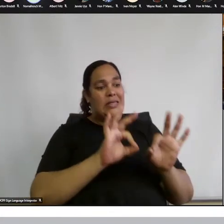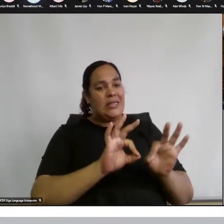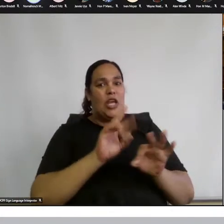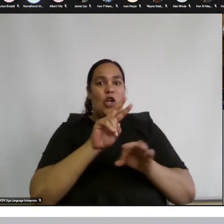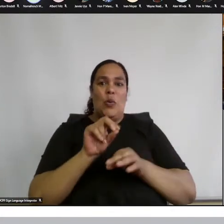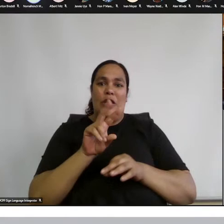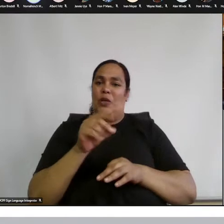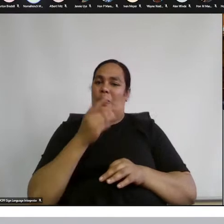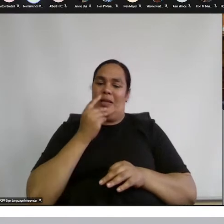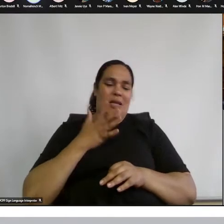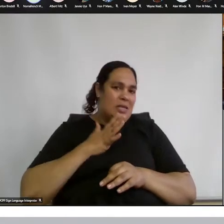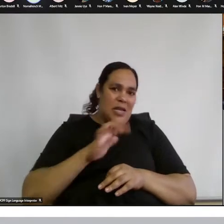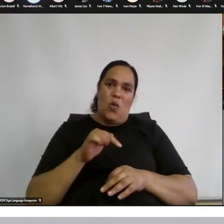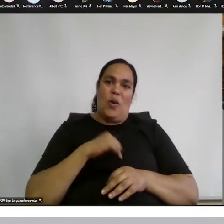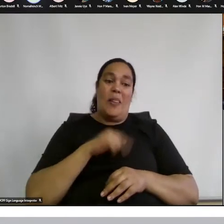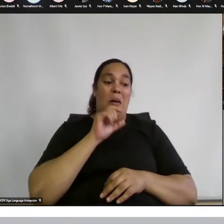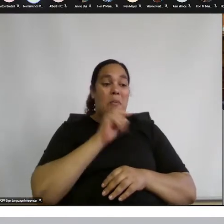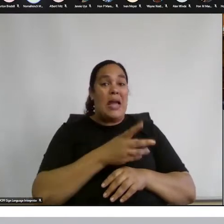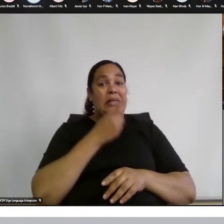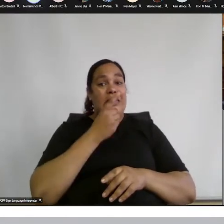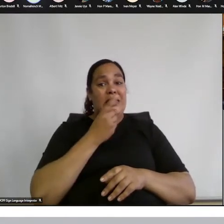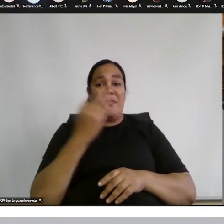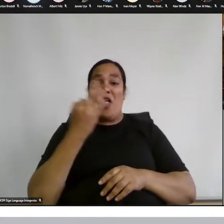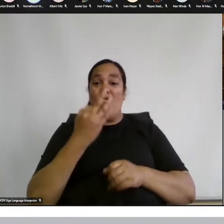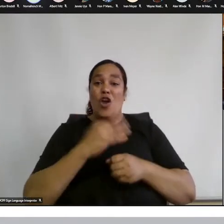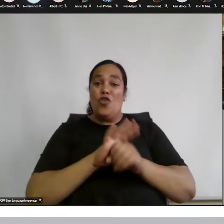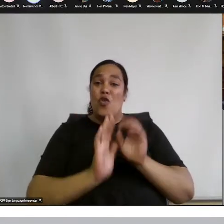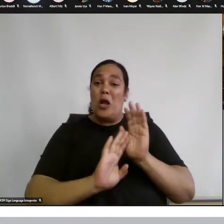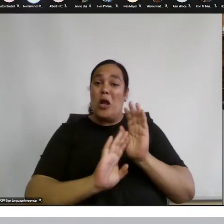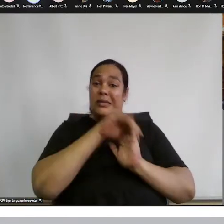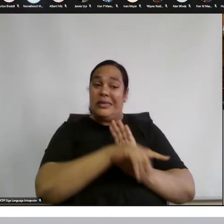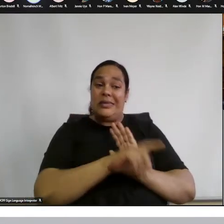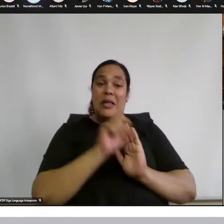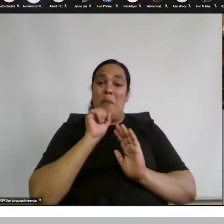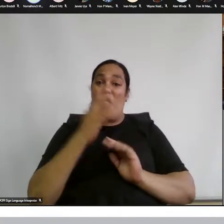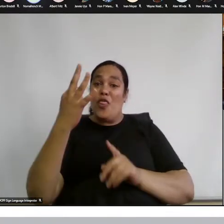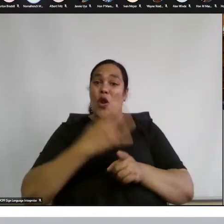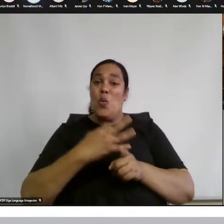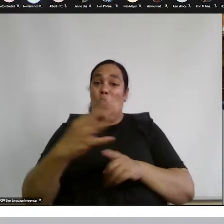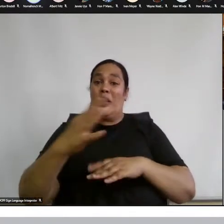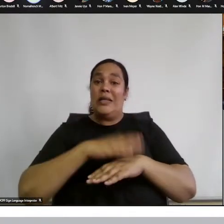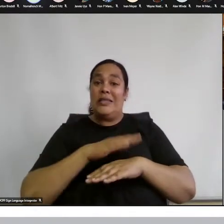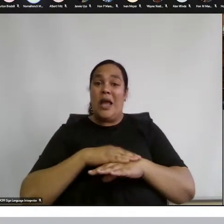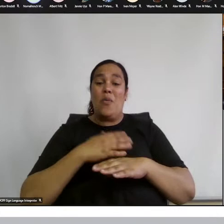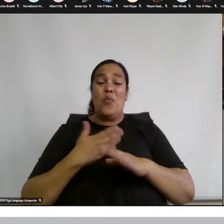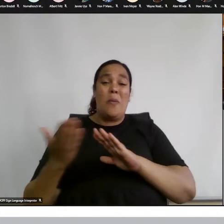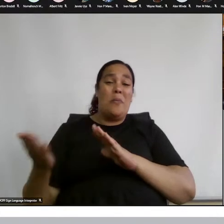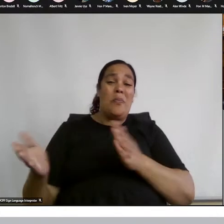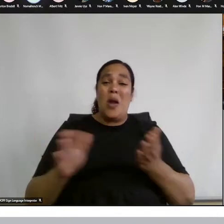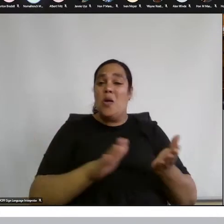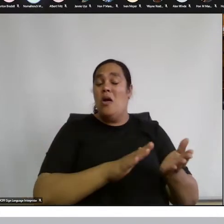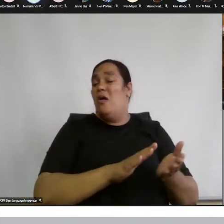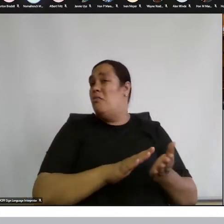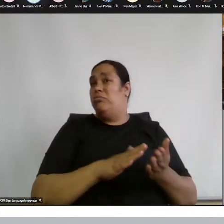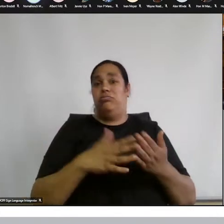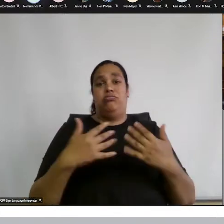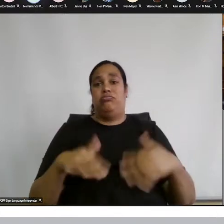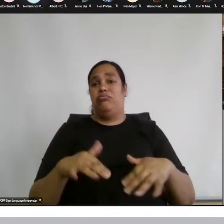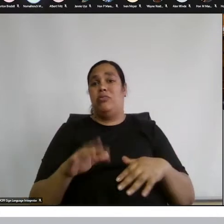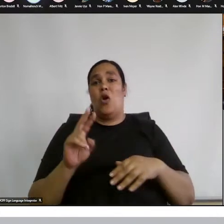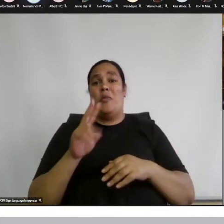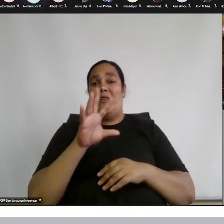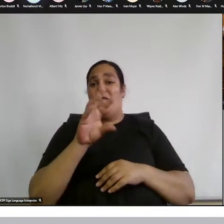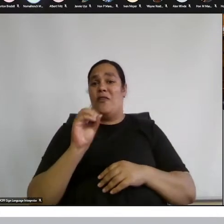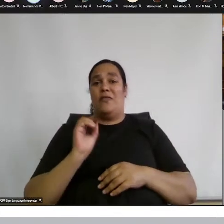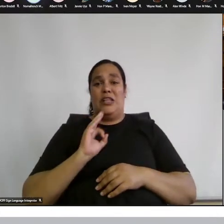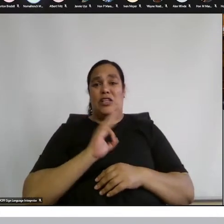December. That is the December in the third wave, where in 3 weeks' time, where we lost almost more than 50